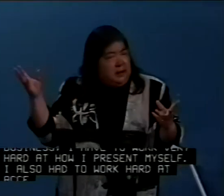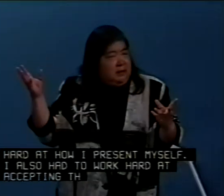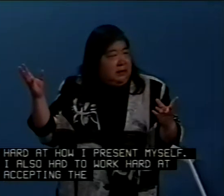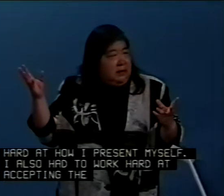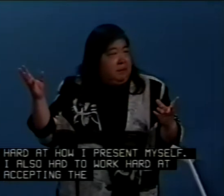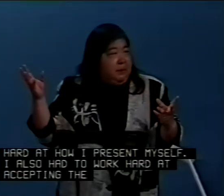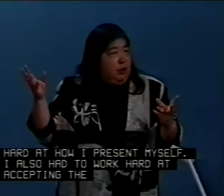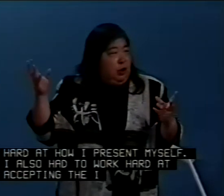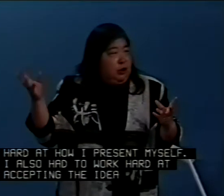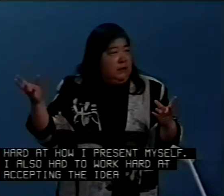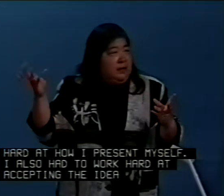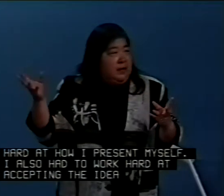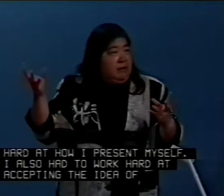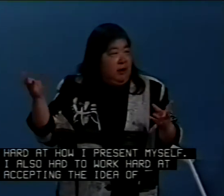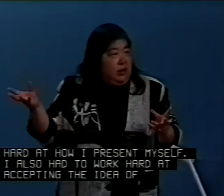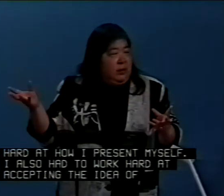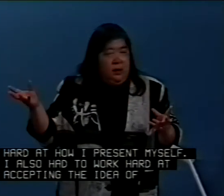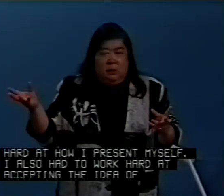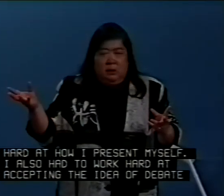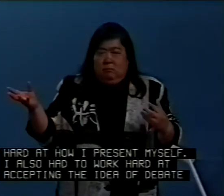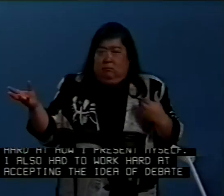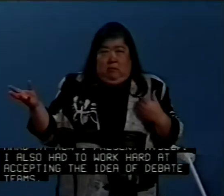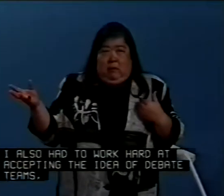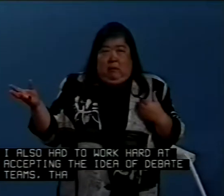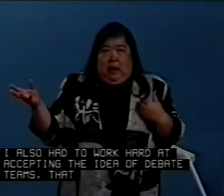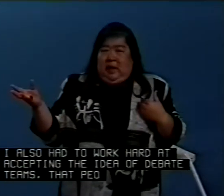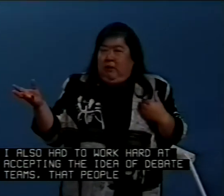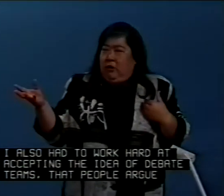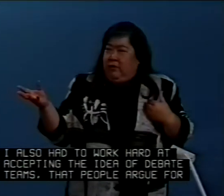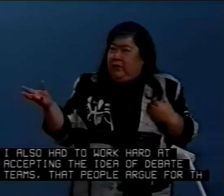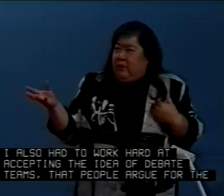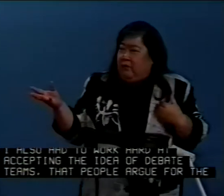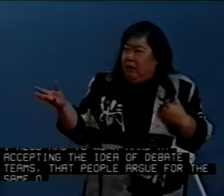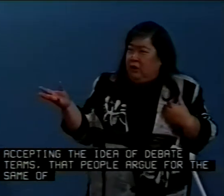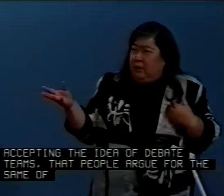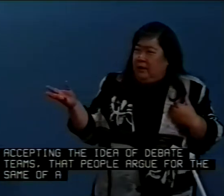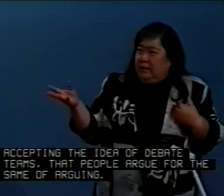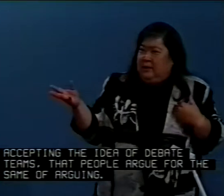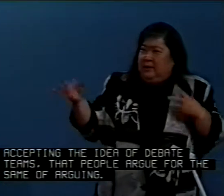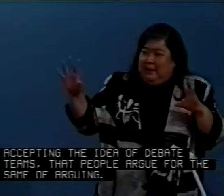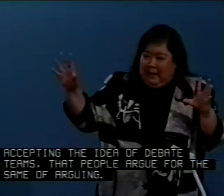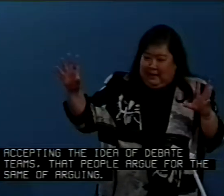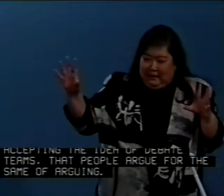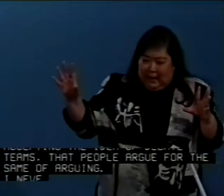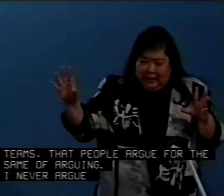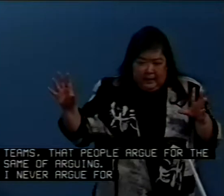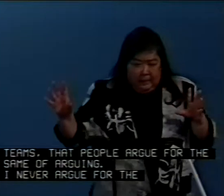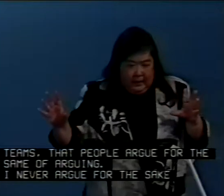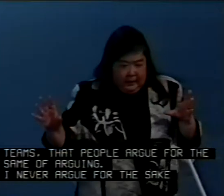teams, that people argue for the sake of arguing. I never argue for the sake of arguing. That does not keep peace.